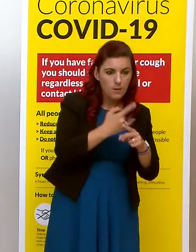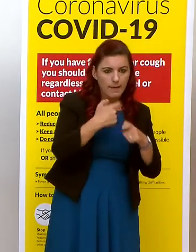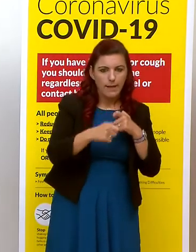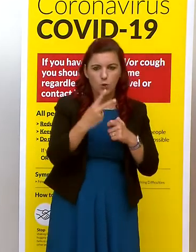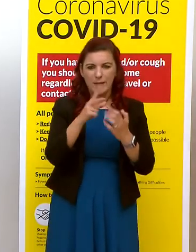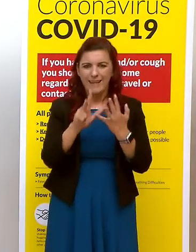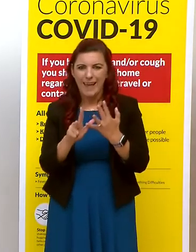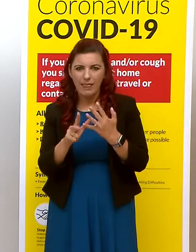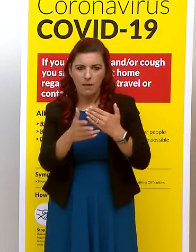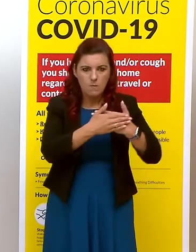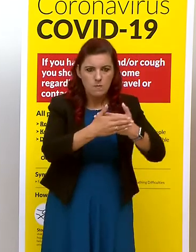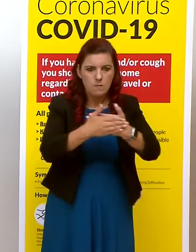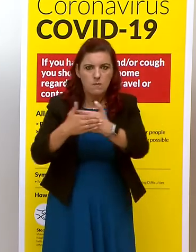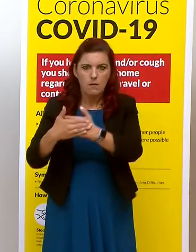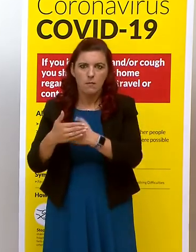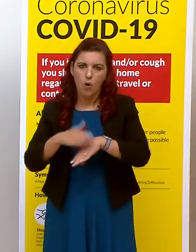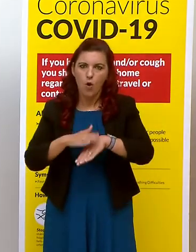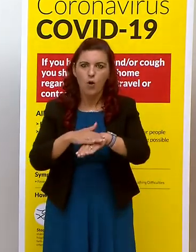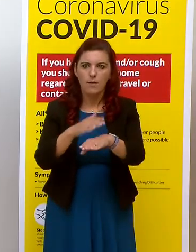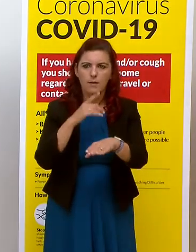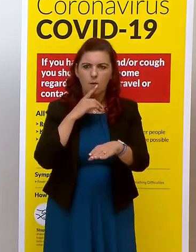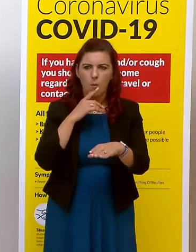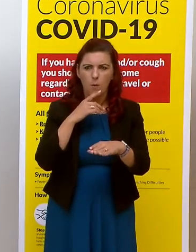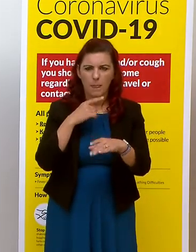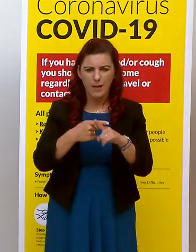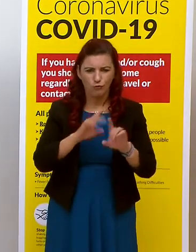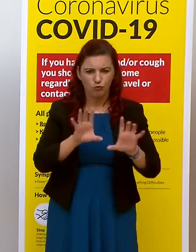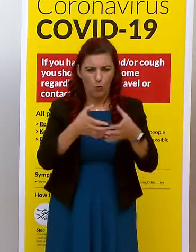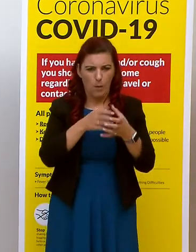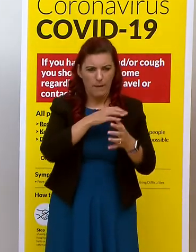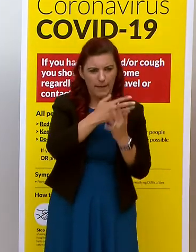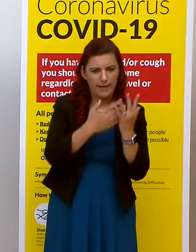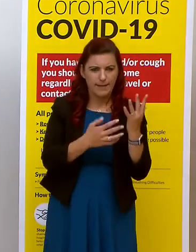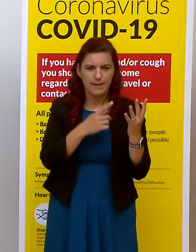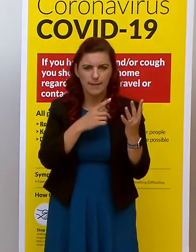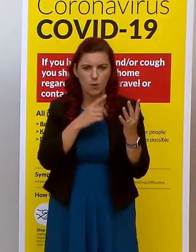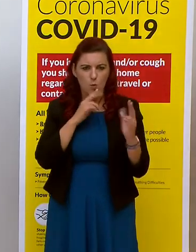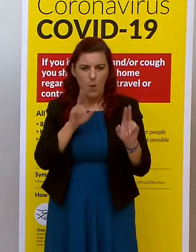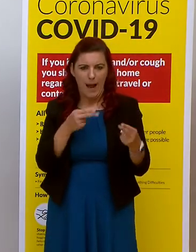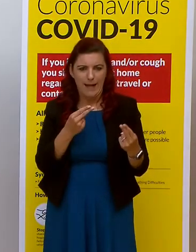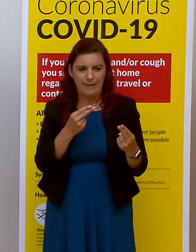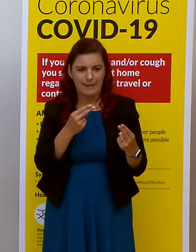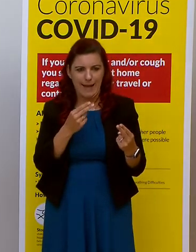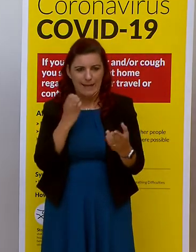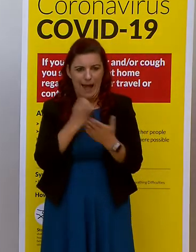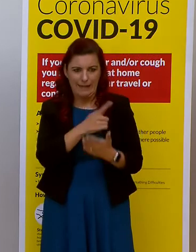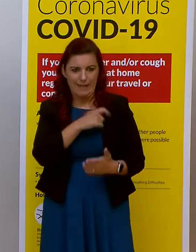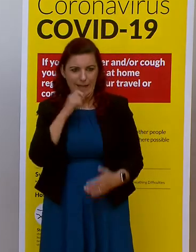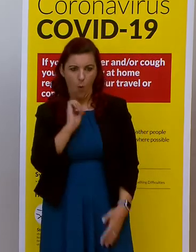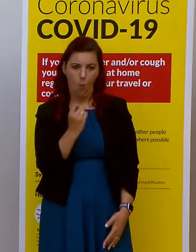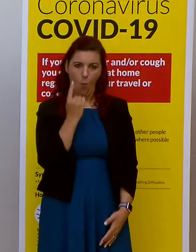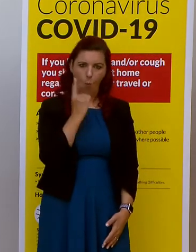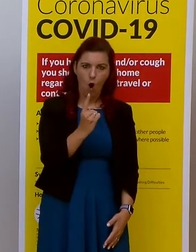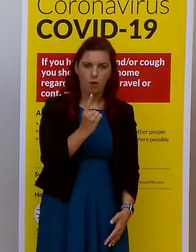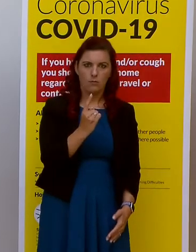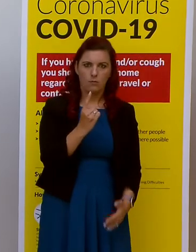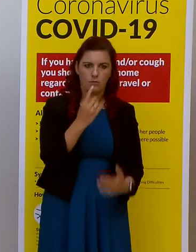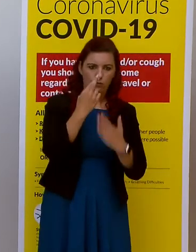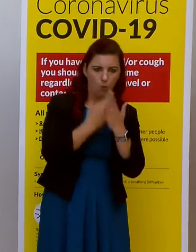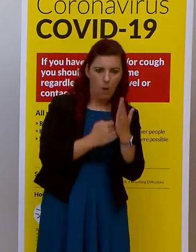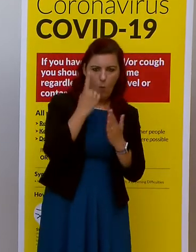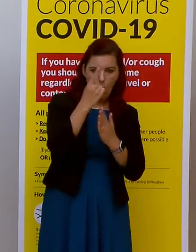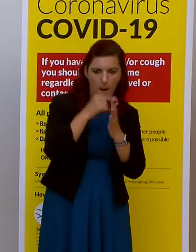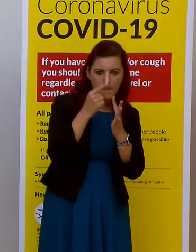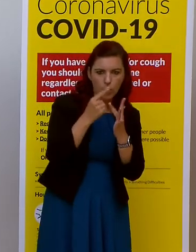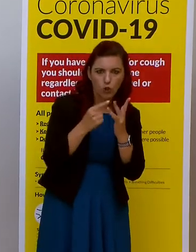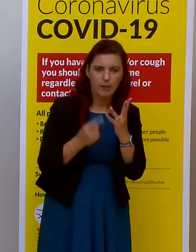brought in. While it's impossible in the strictest sense of the word to link any one measure with what has happened,